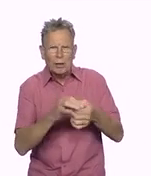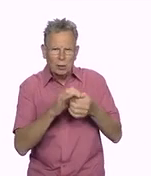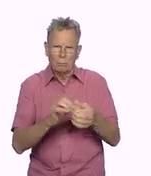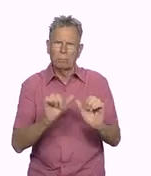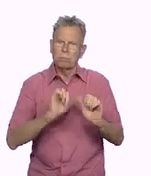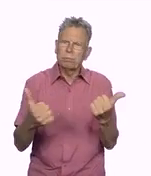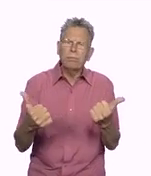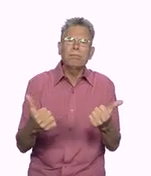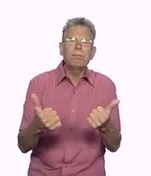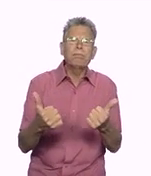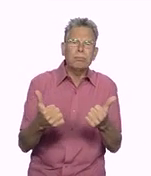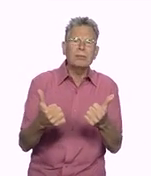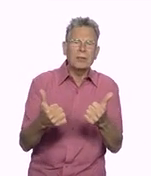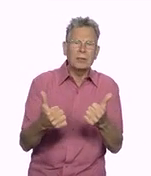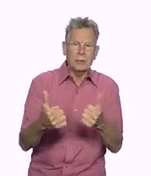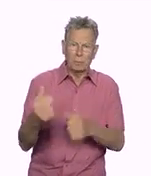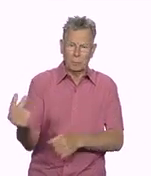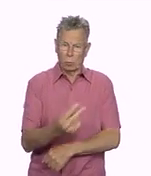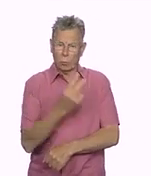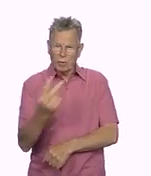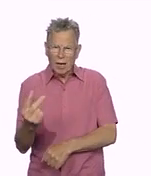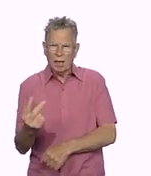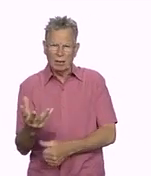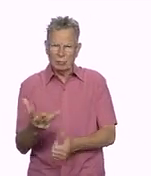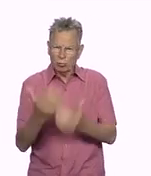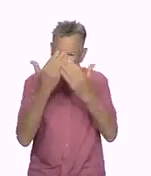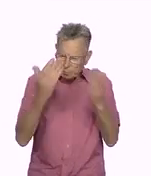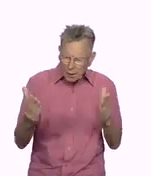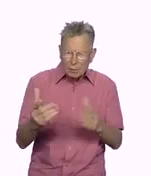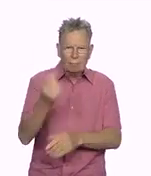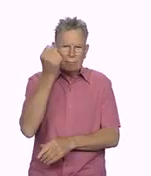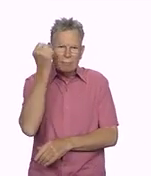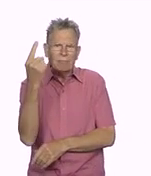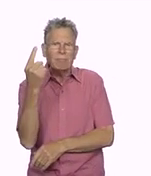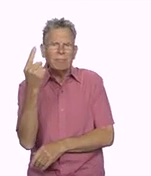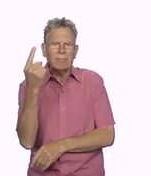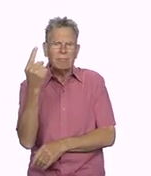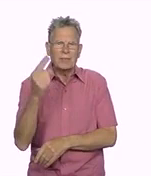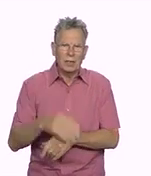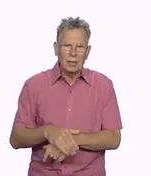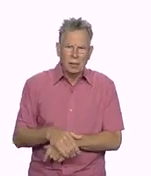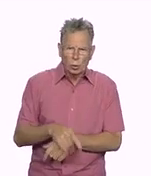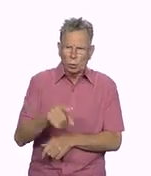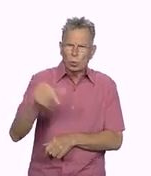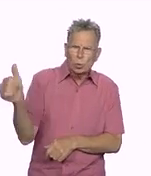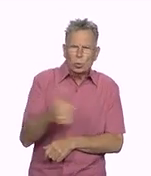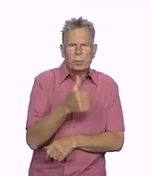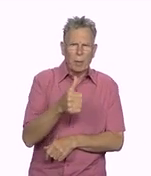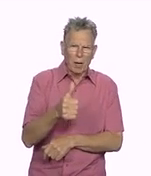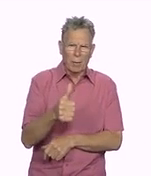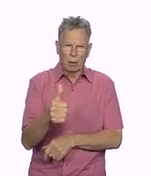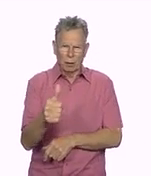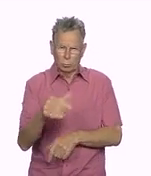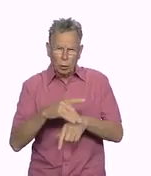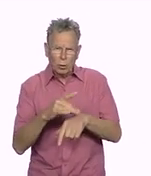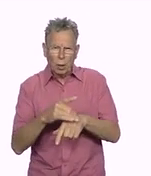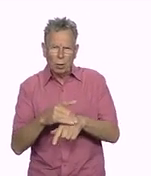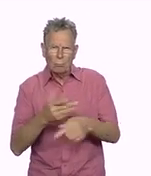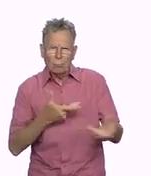With respect and understanding on both sides, you should be able to develop such a relationship. The support and